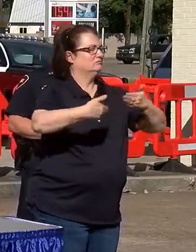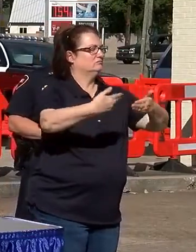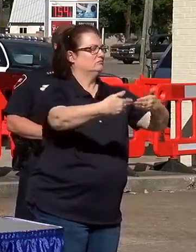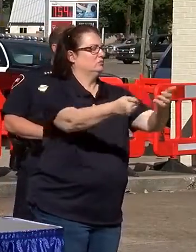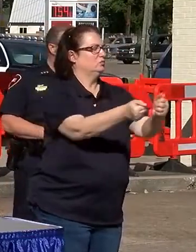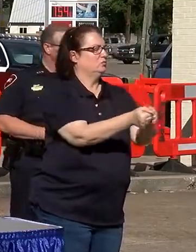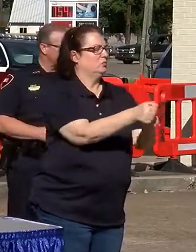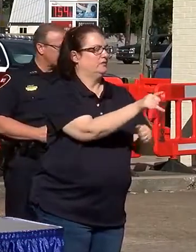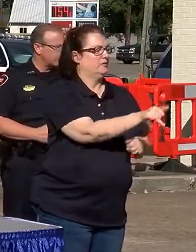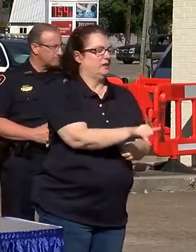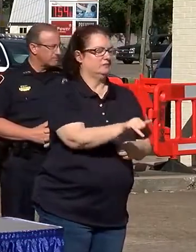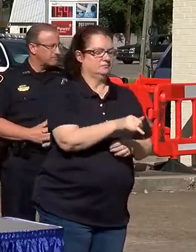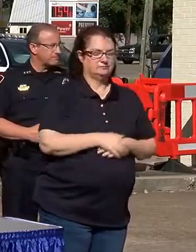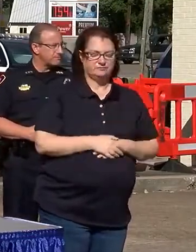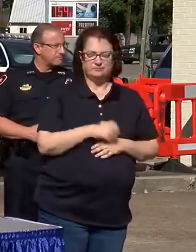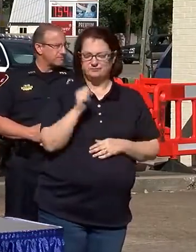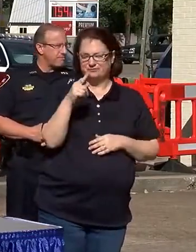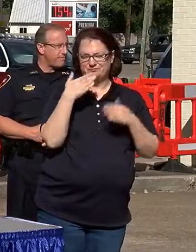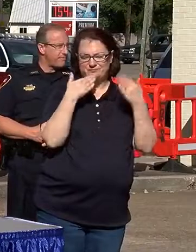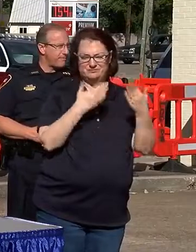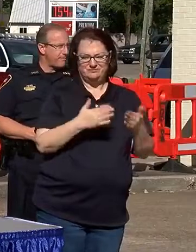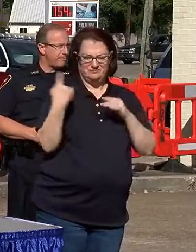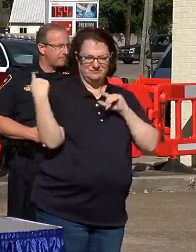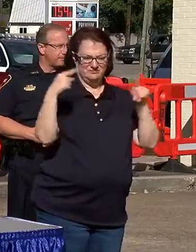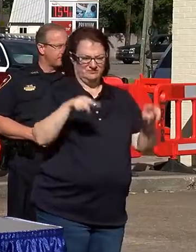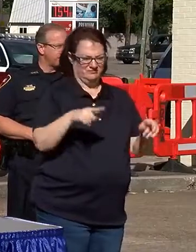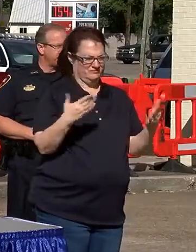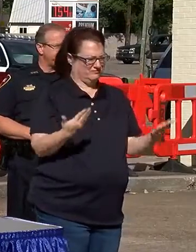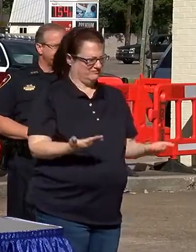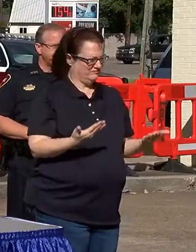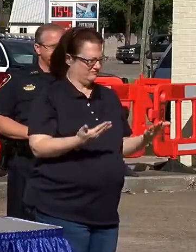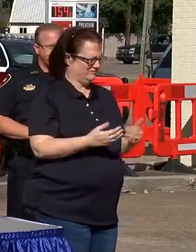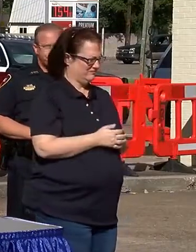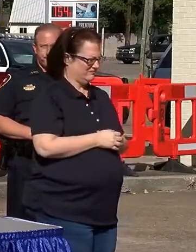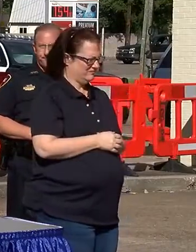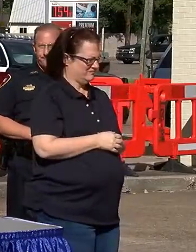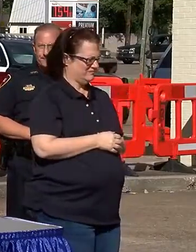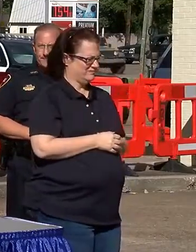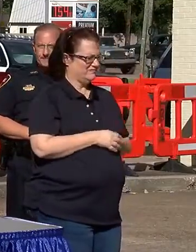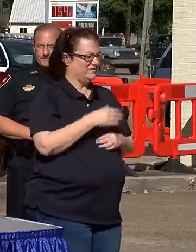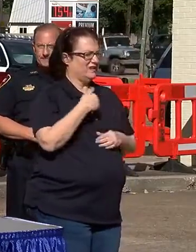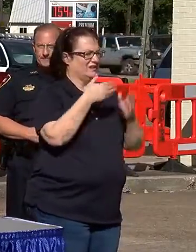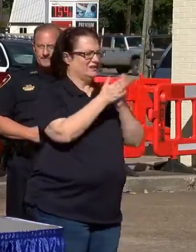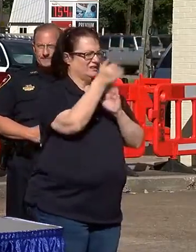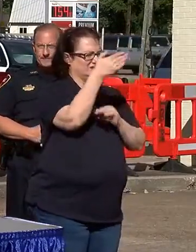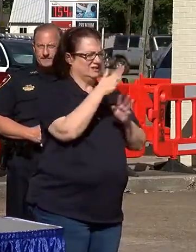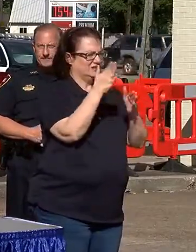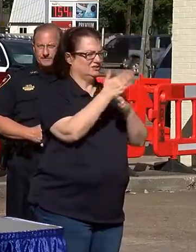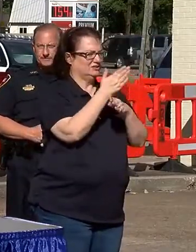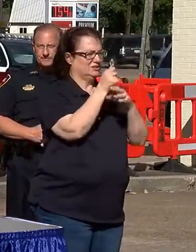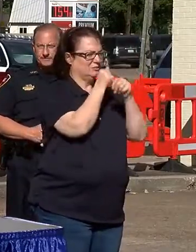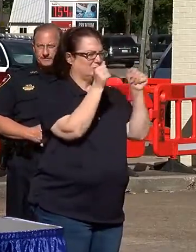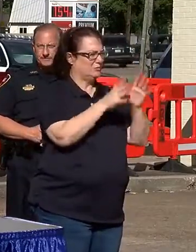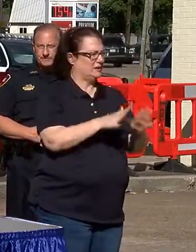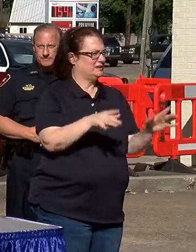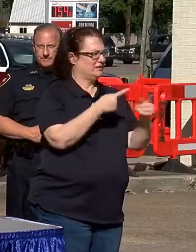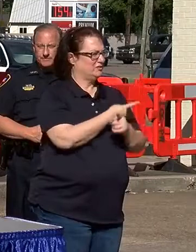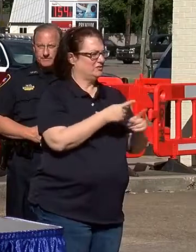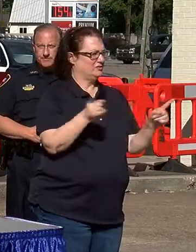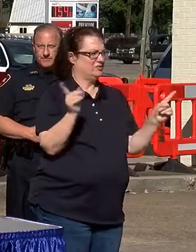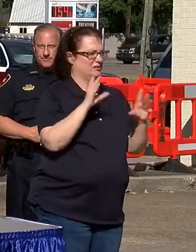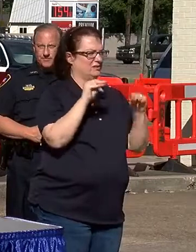All right. So again, thank you for coming out today. We ask that God share his blessing on each of you and each of our viewers out there and our